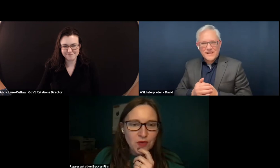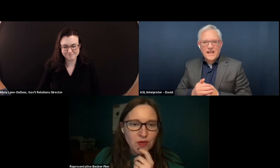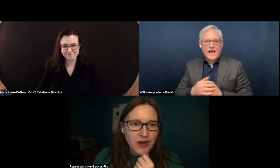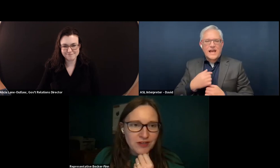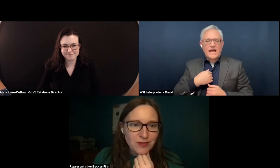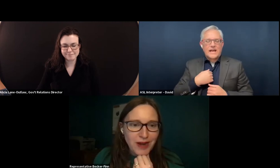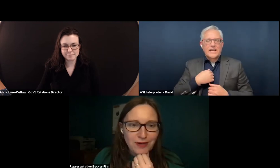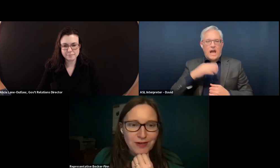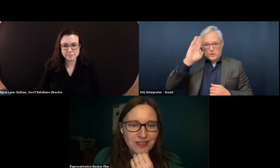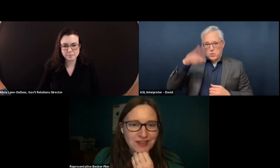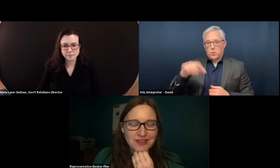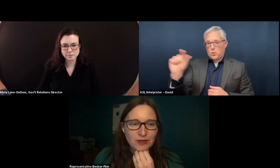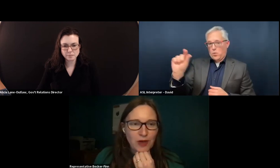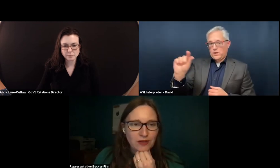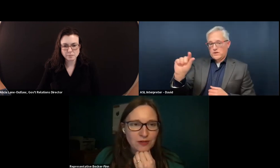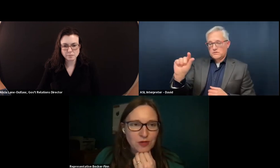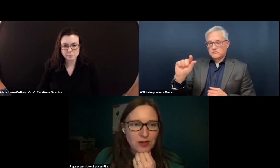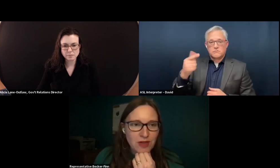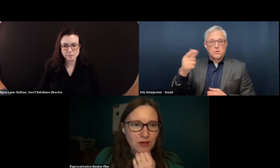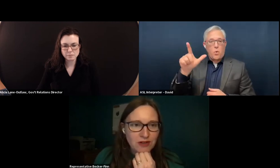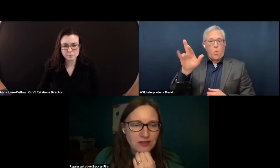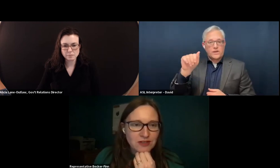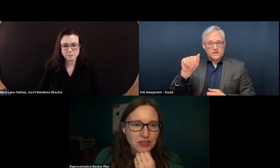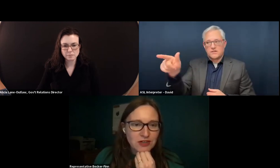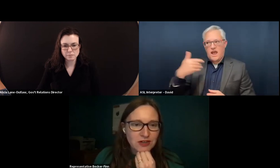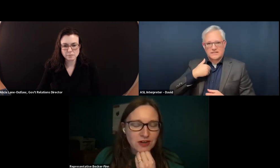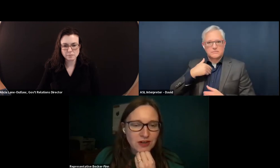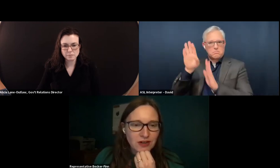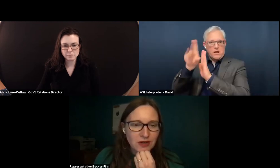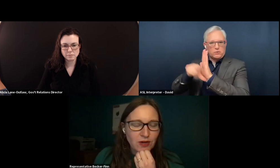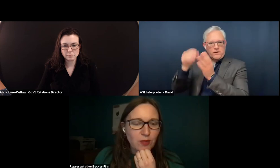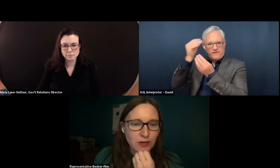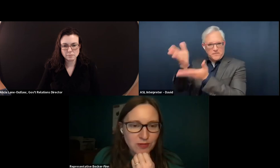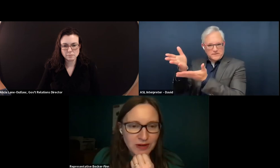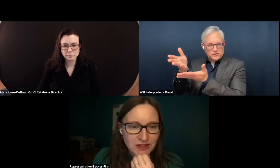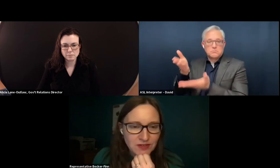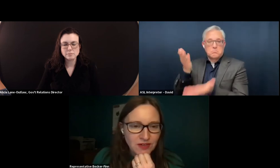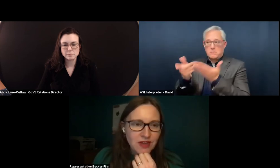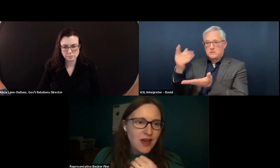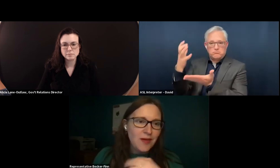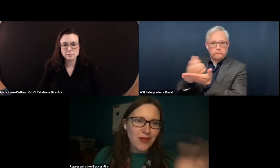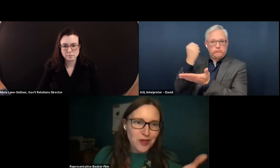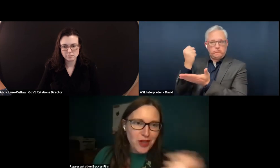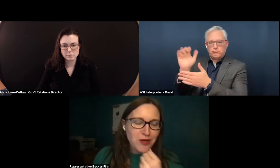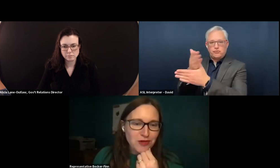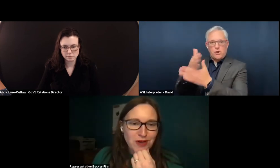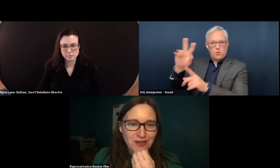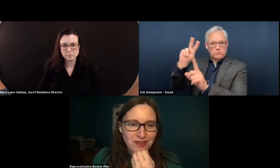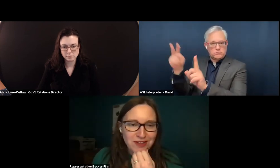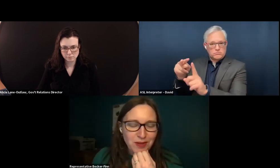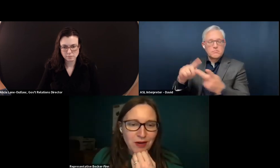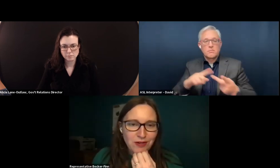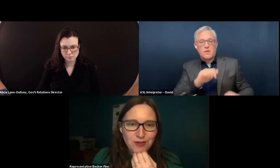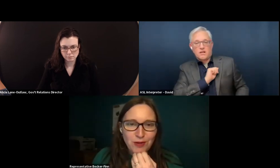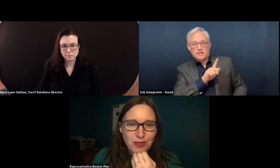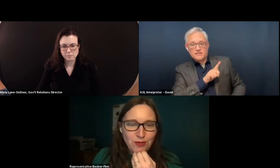I know Gloria has some background in this as well, so she may want to share her perspective. Alicia, I know you have